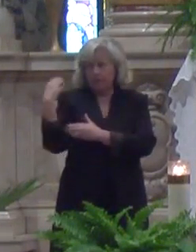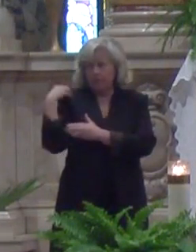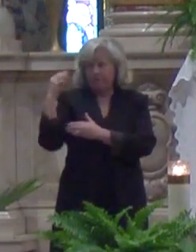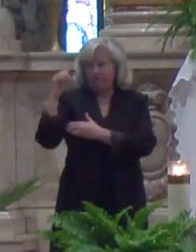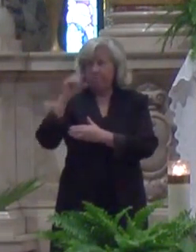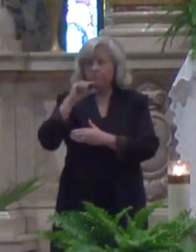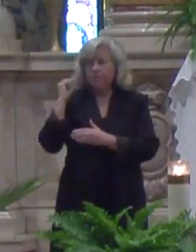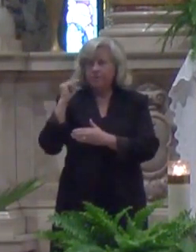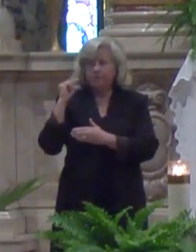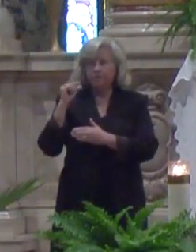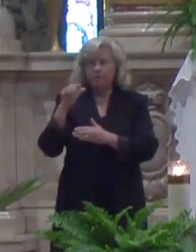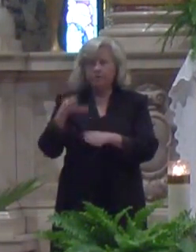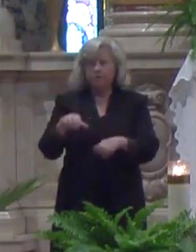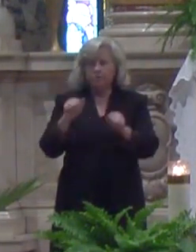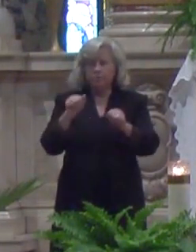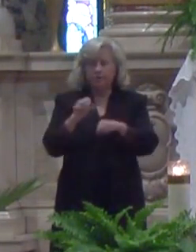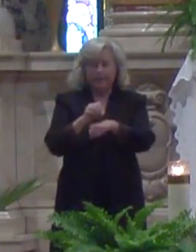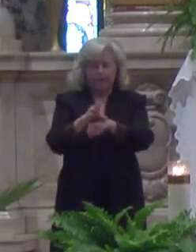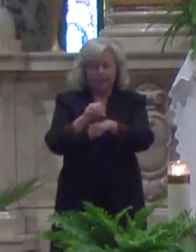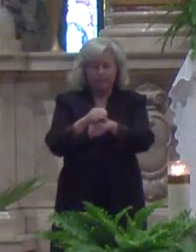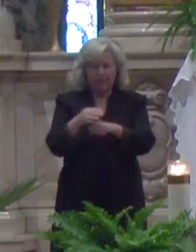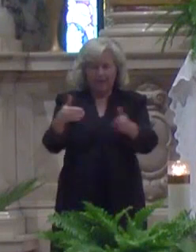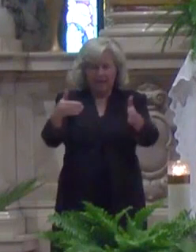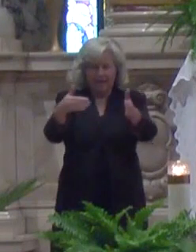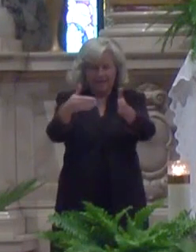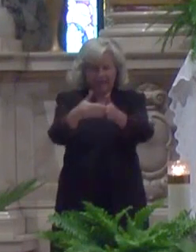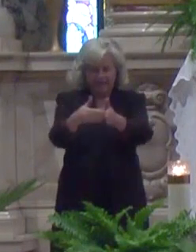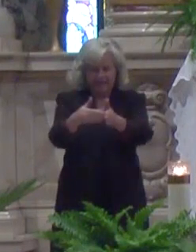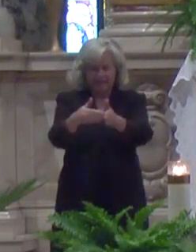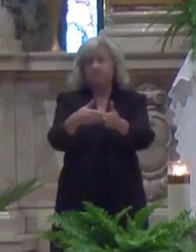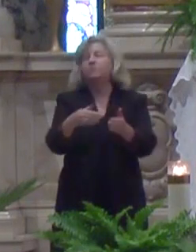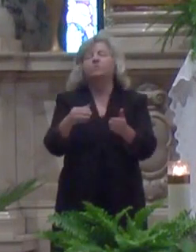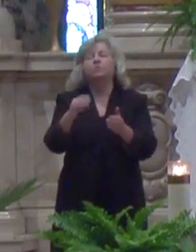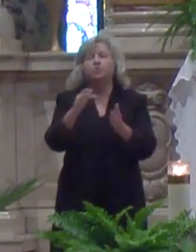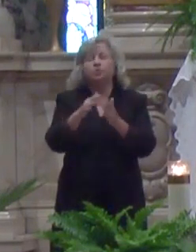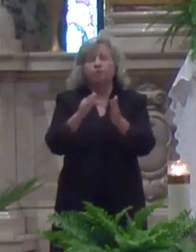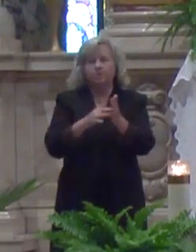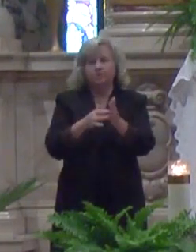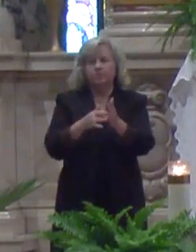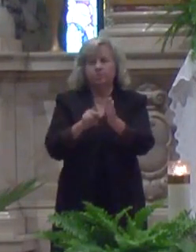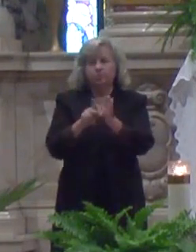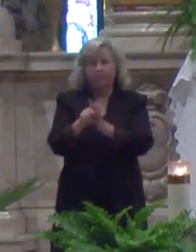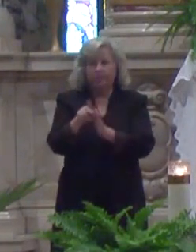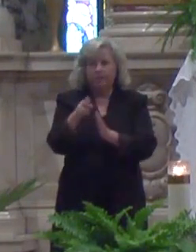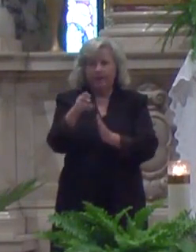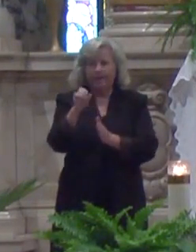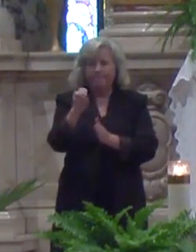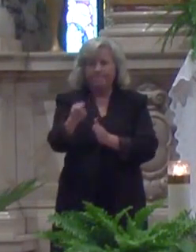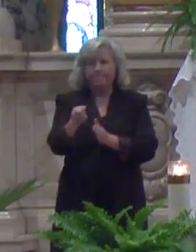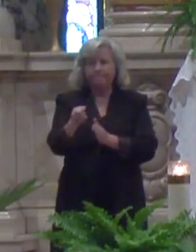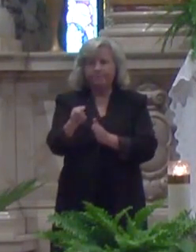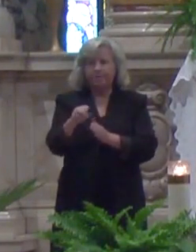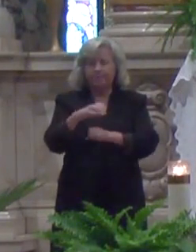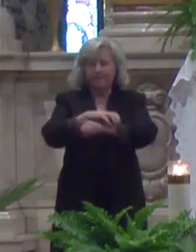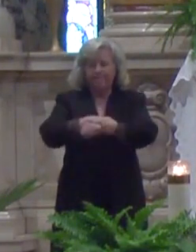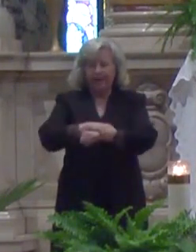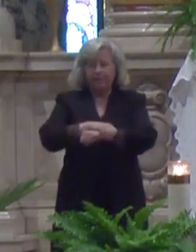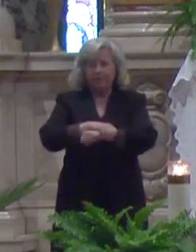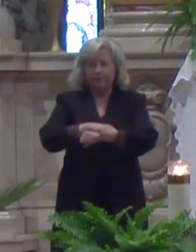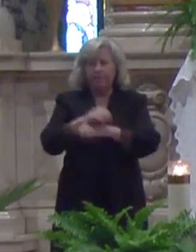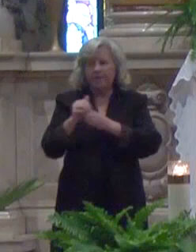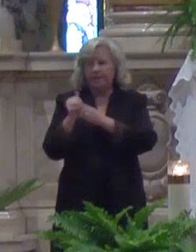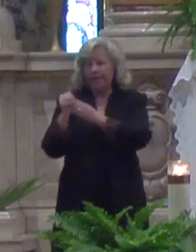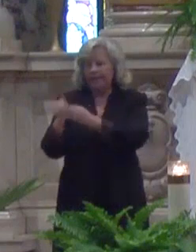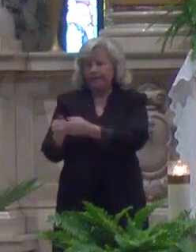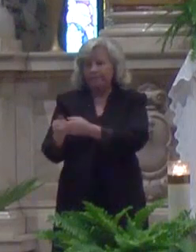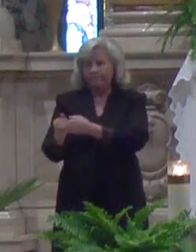of the people took counsel against Jesus to put him to death. They bound him, led him away, and handed him over to Pilate,